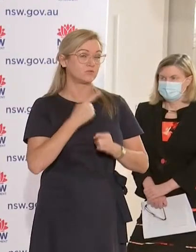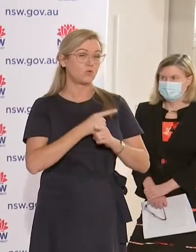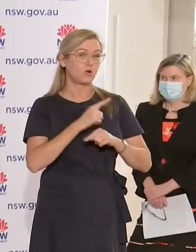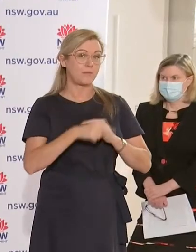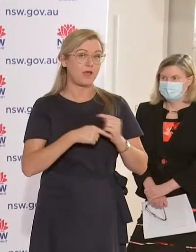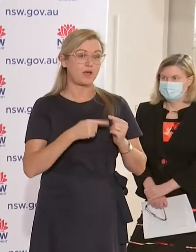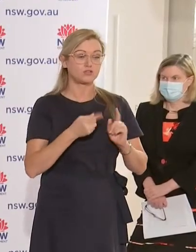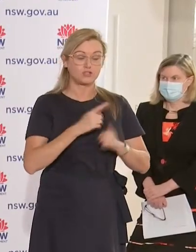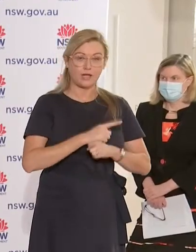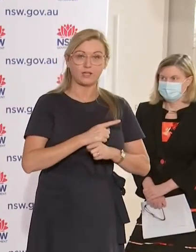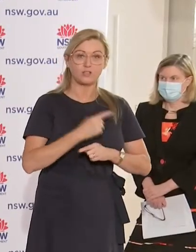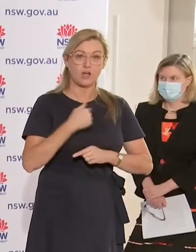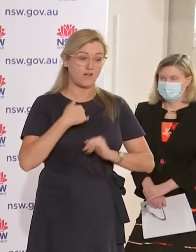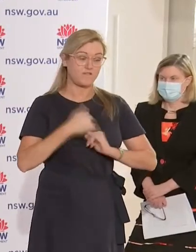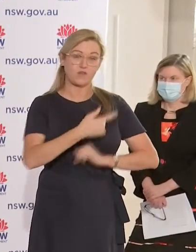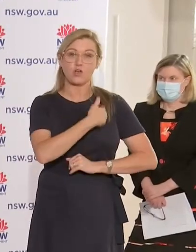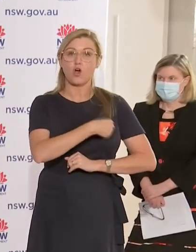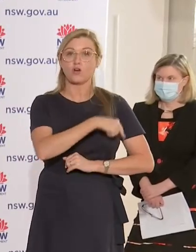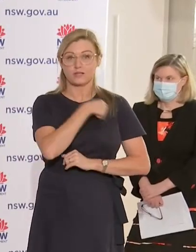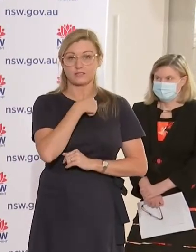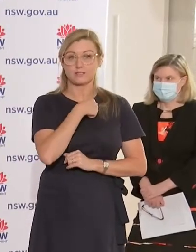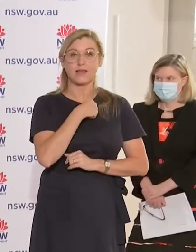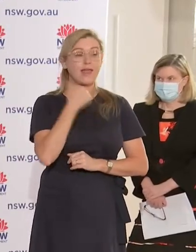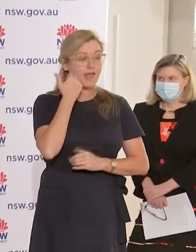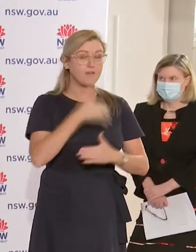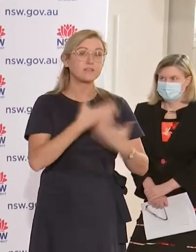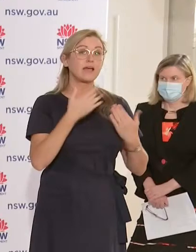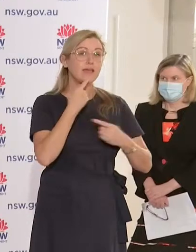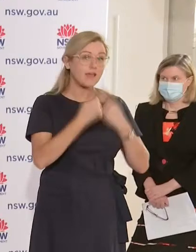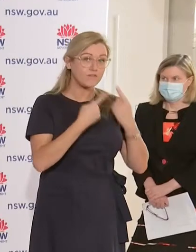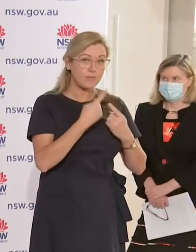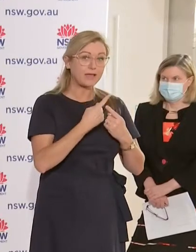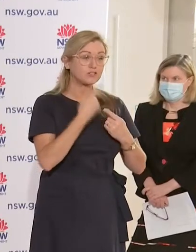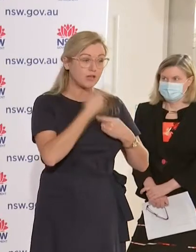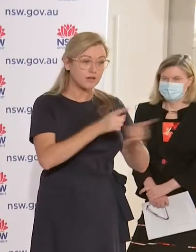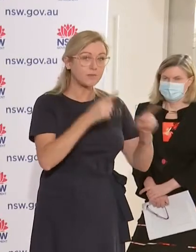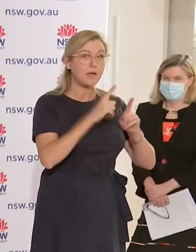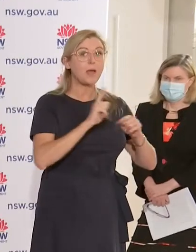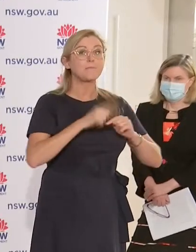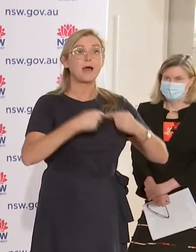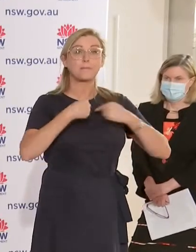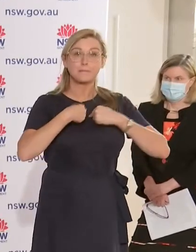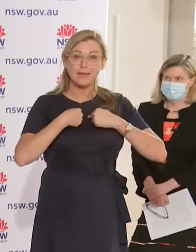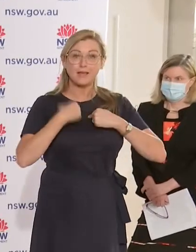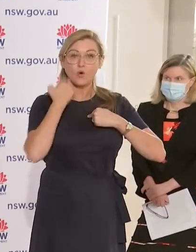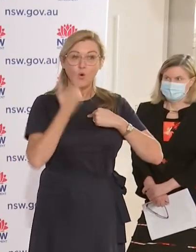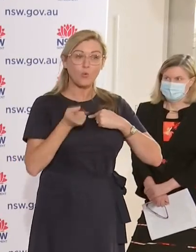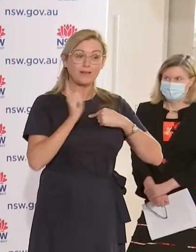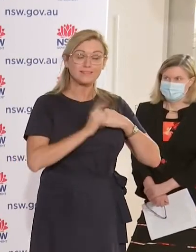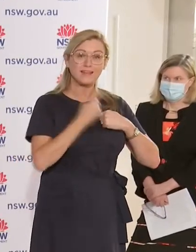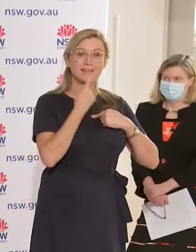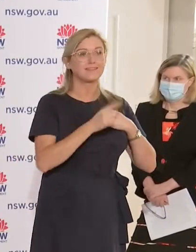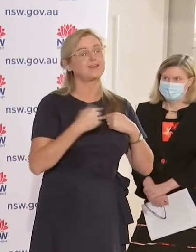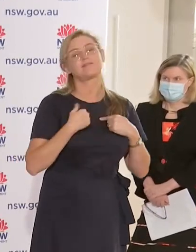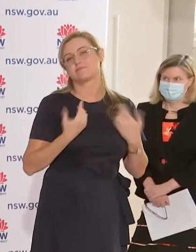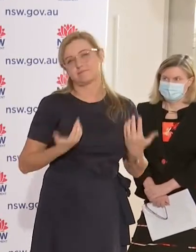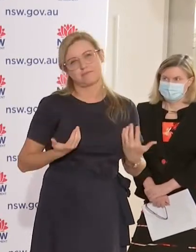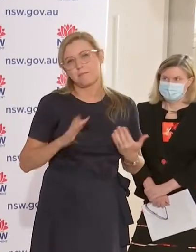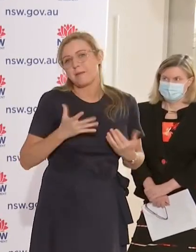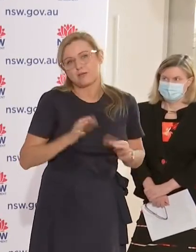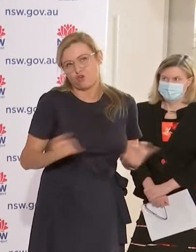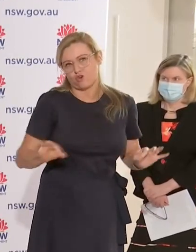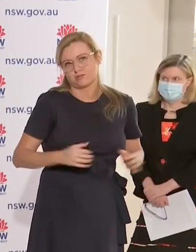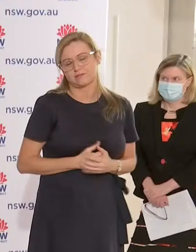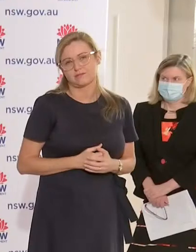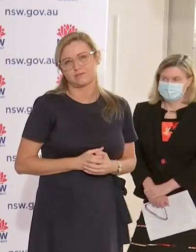there will be ample information provided on a daily basis, I won't necessarily be the one providing that information on a daily basis. And that's